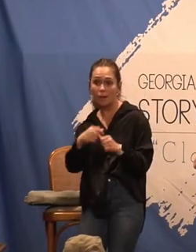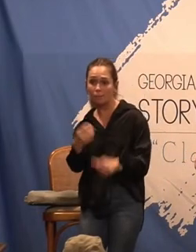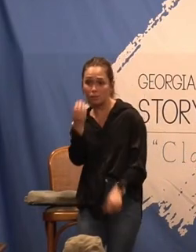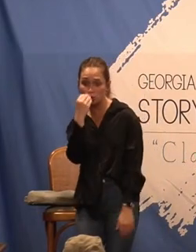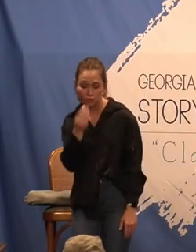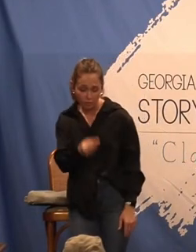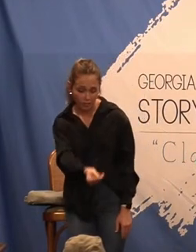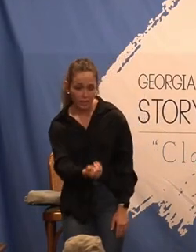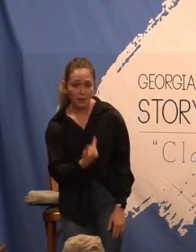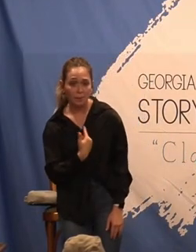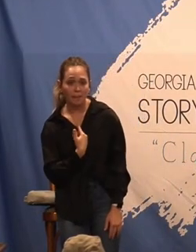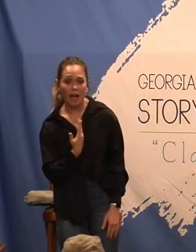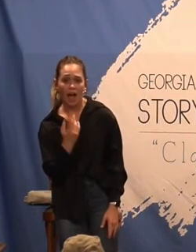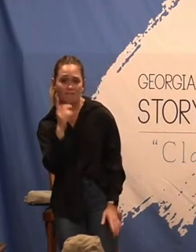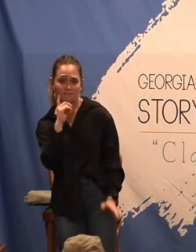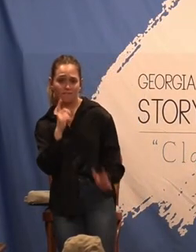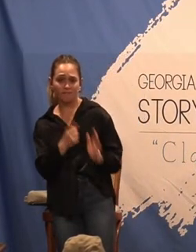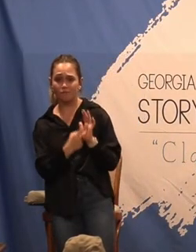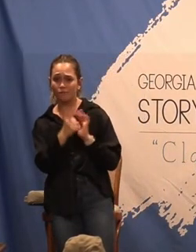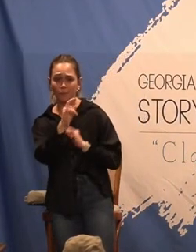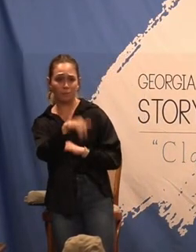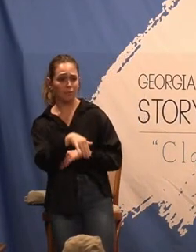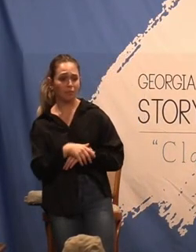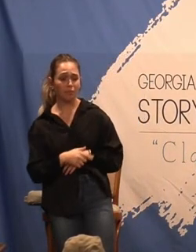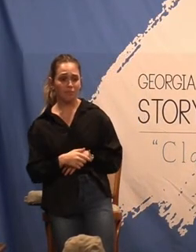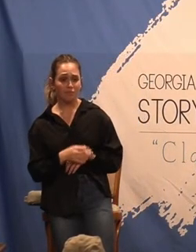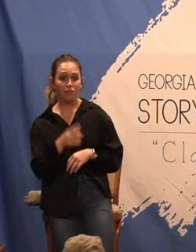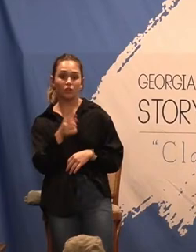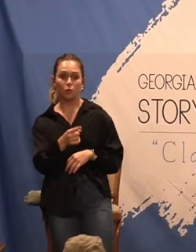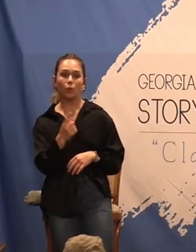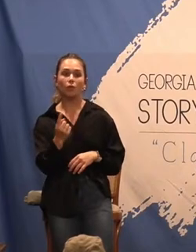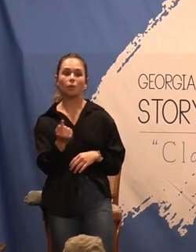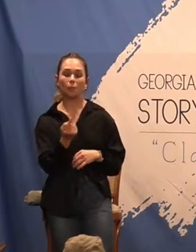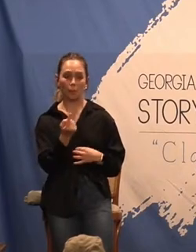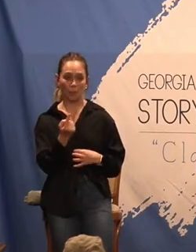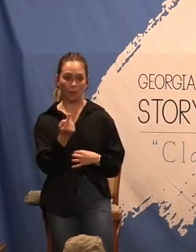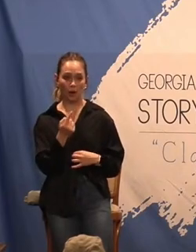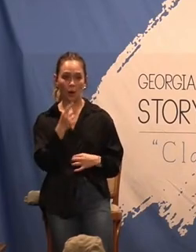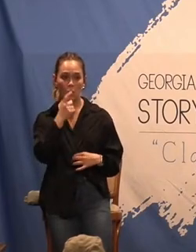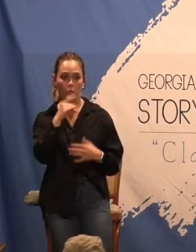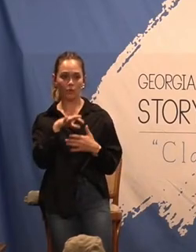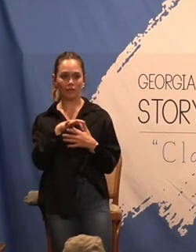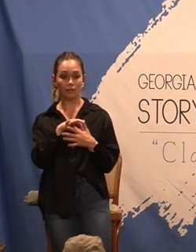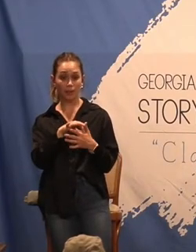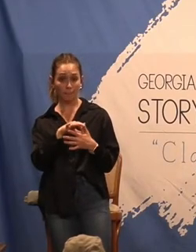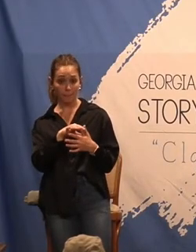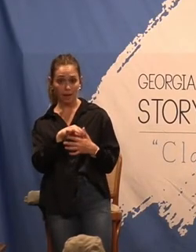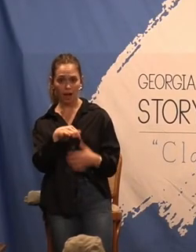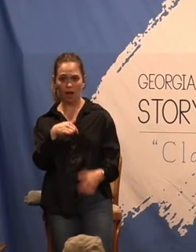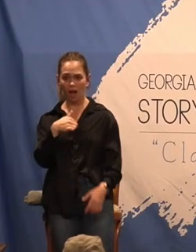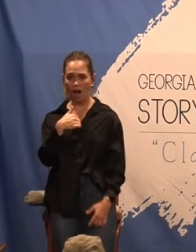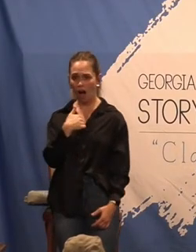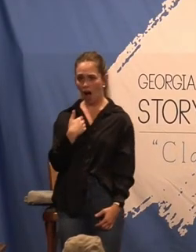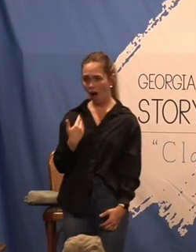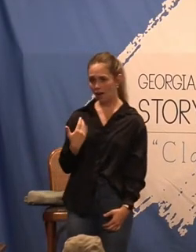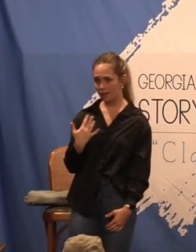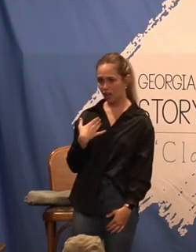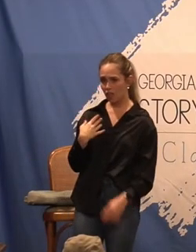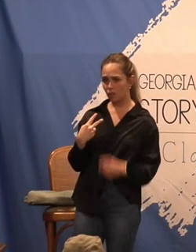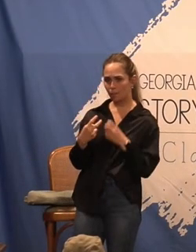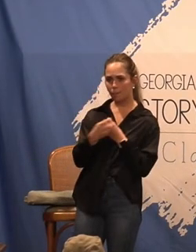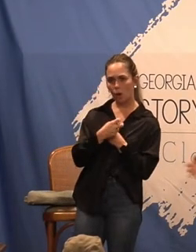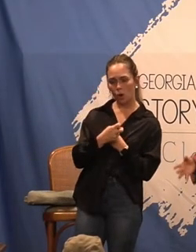me, I've noticed that you're the one who gets the meat. I'm the one who gets the